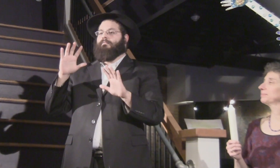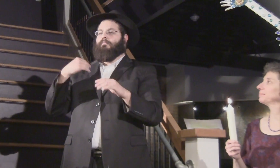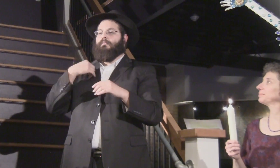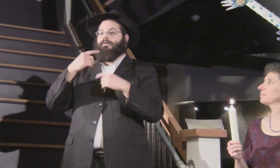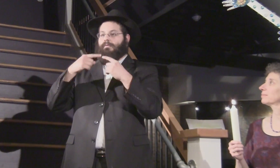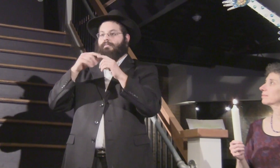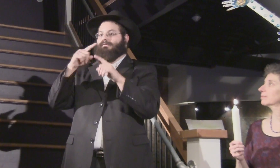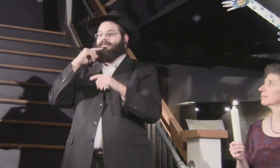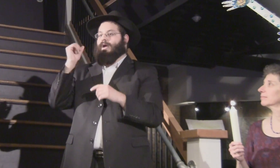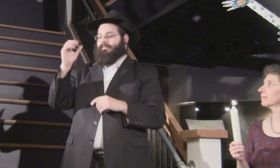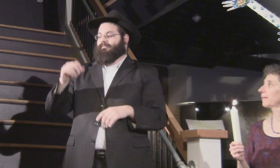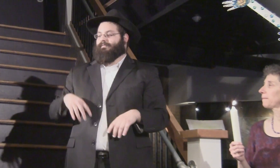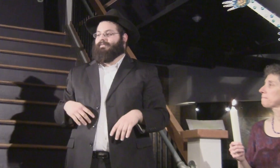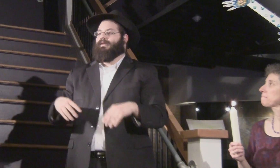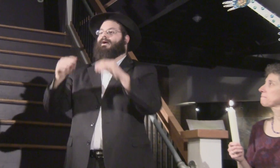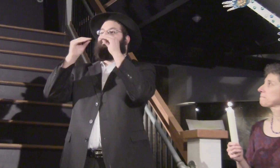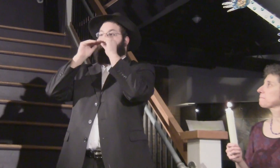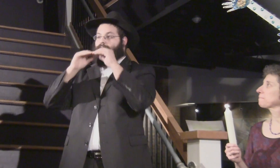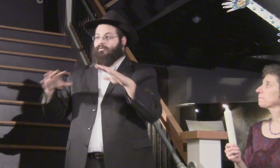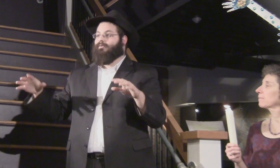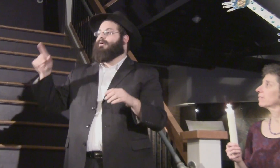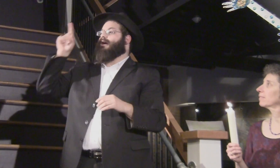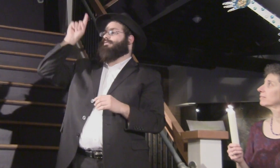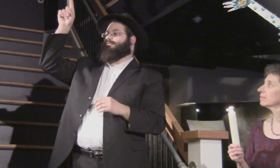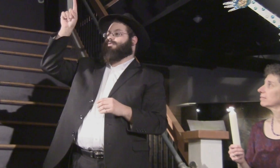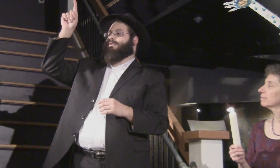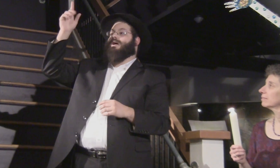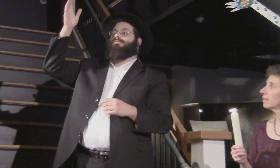Okay, ready? No, I mean, I'm going to say, and then you guys say amen.